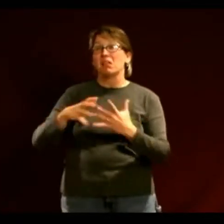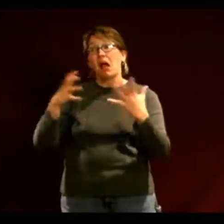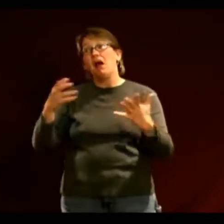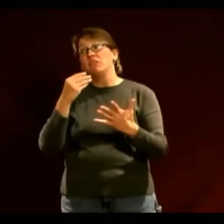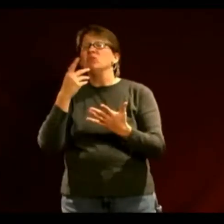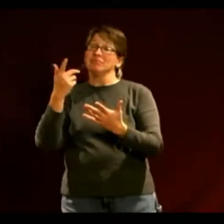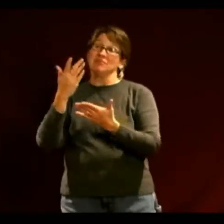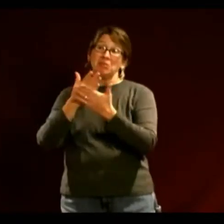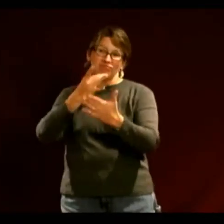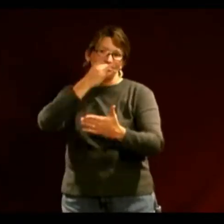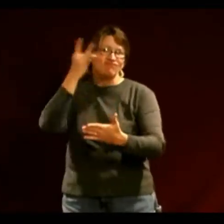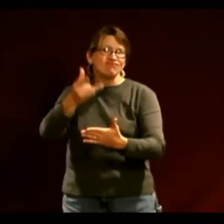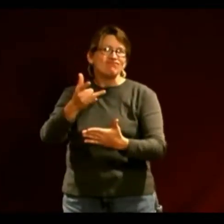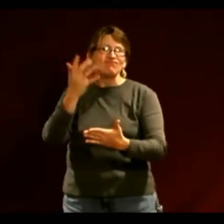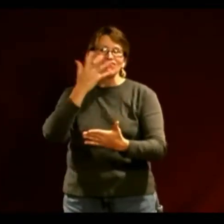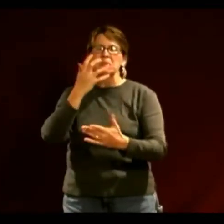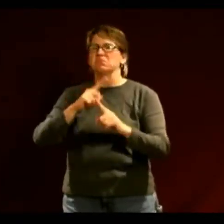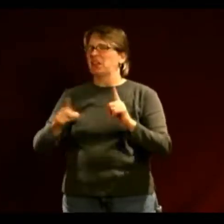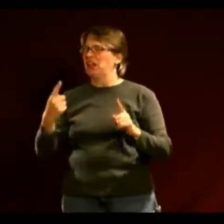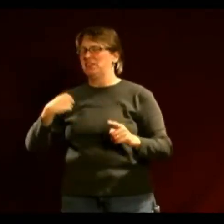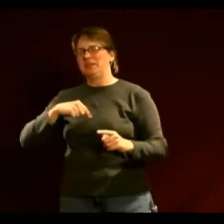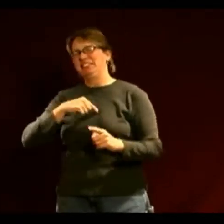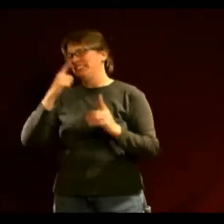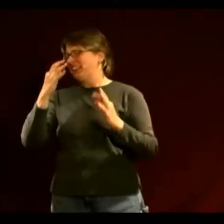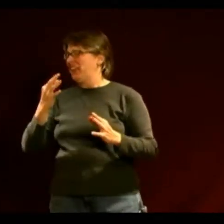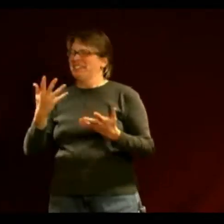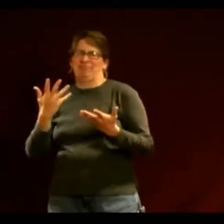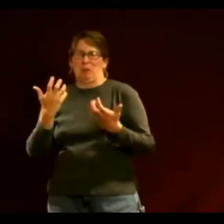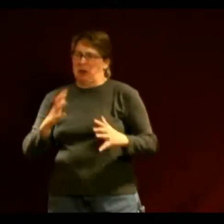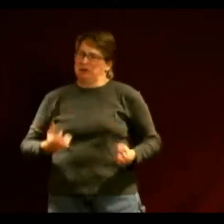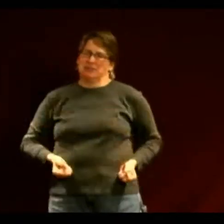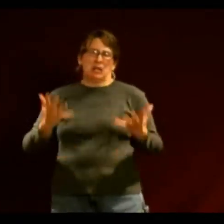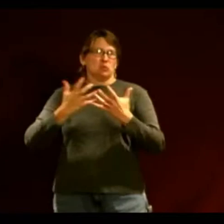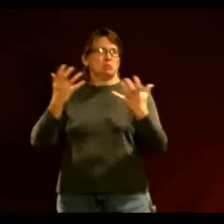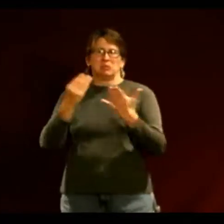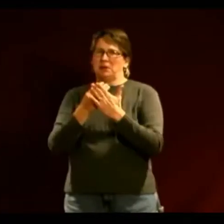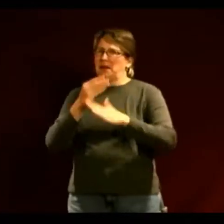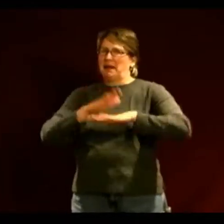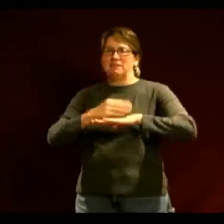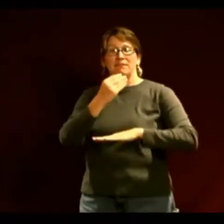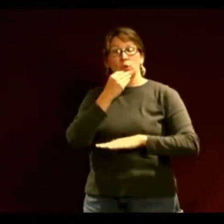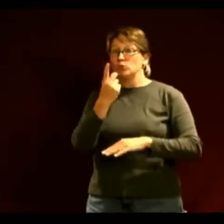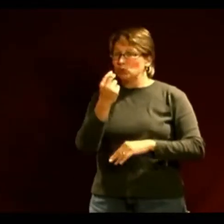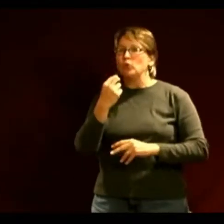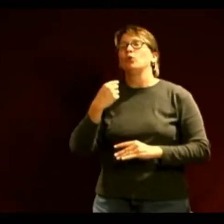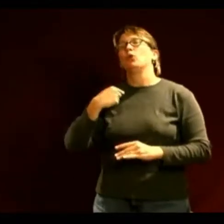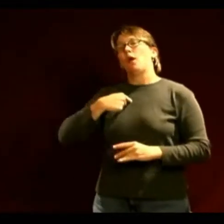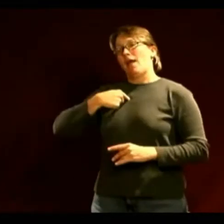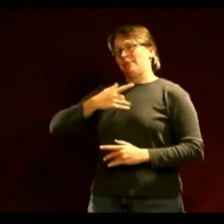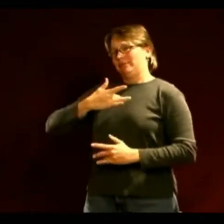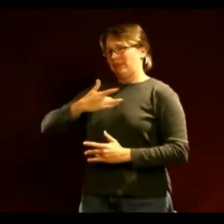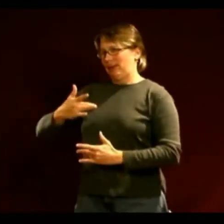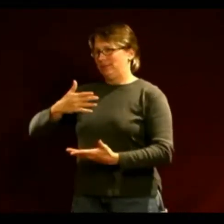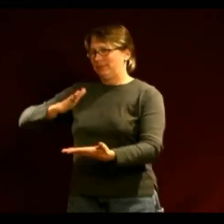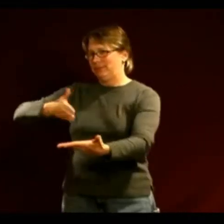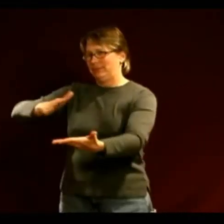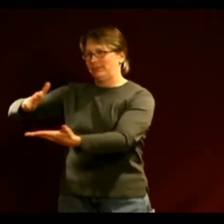So now on to the food. Some people, they like to buy the dry, dehydrated food. I don't. It really costs too